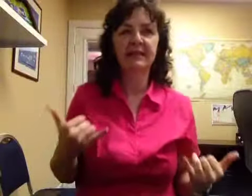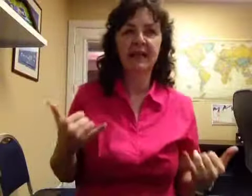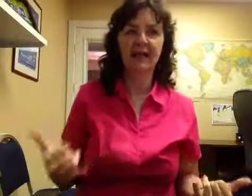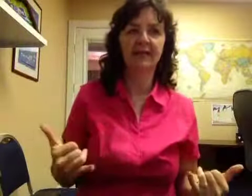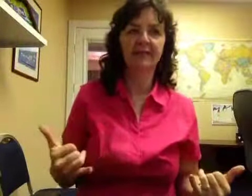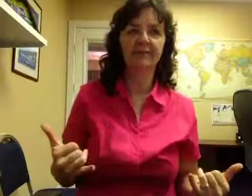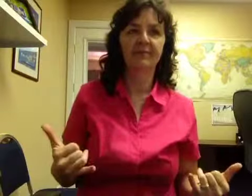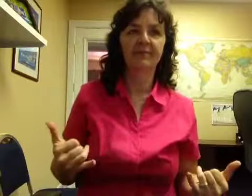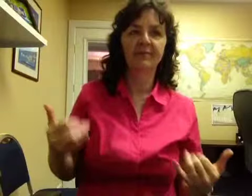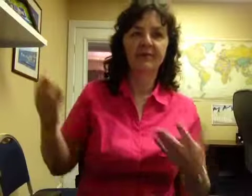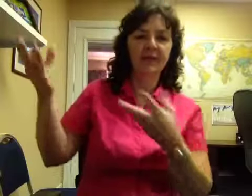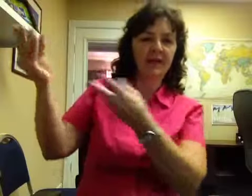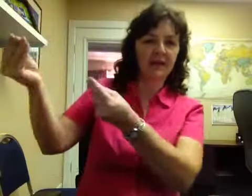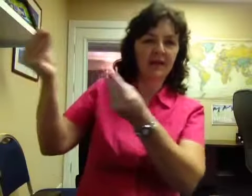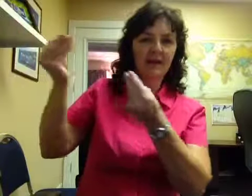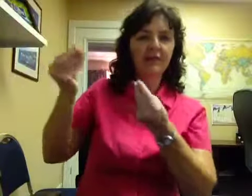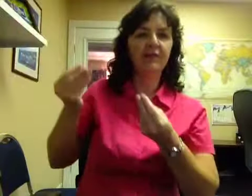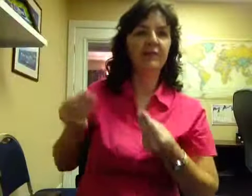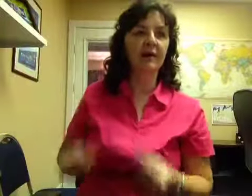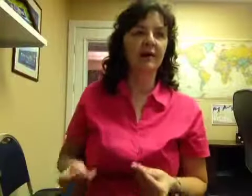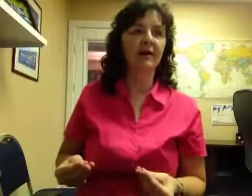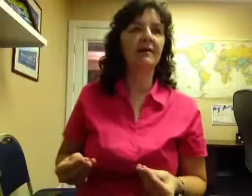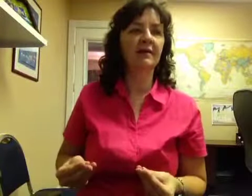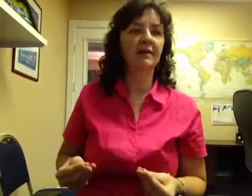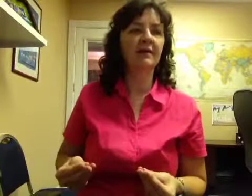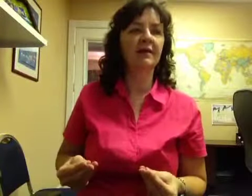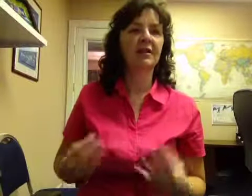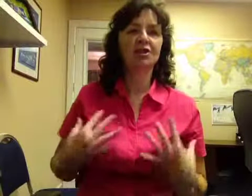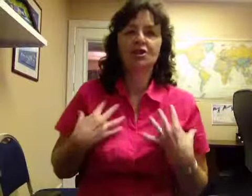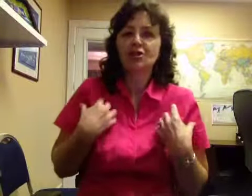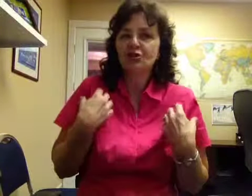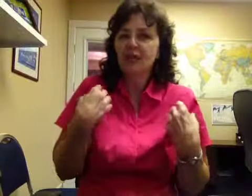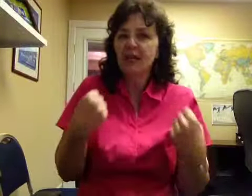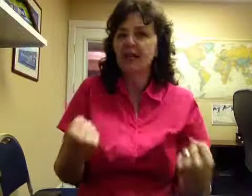today. Give from God strength.